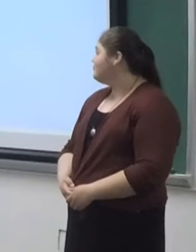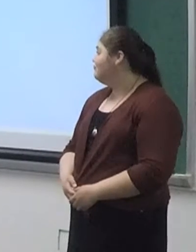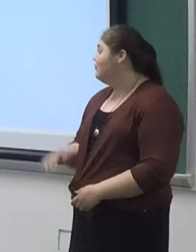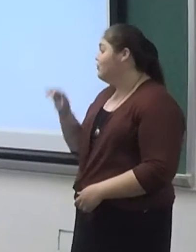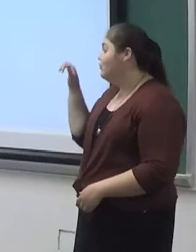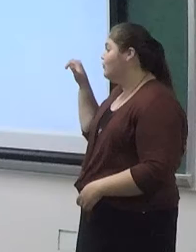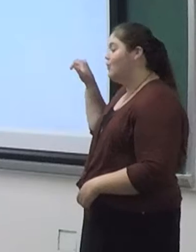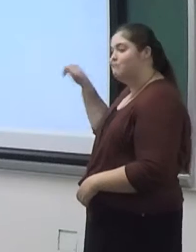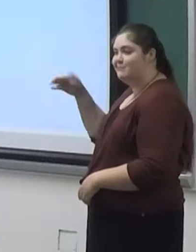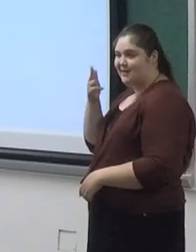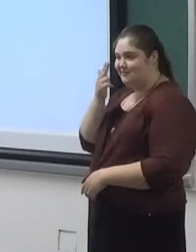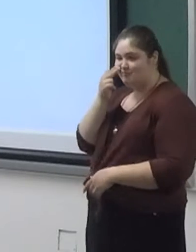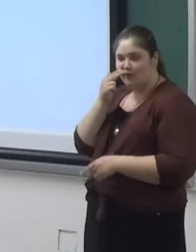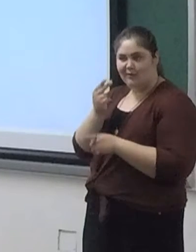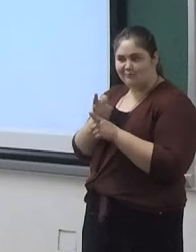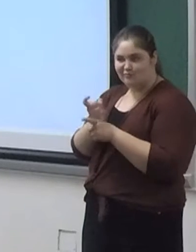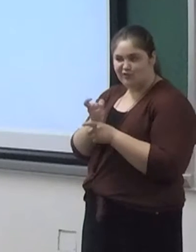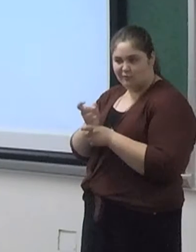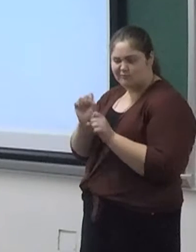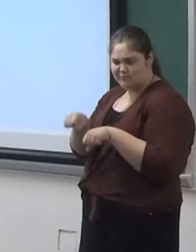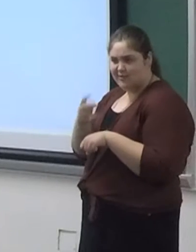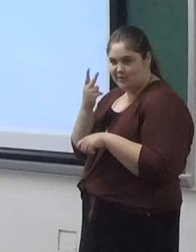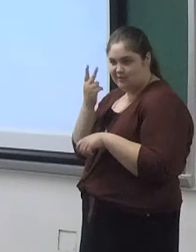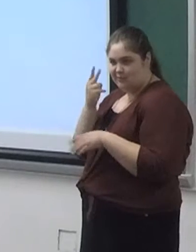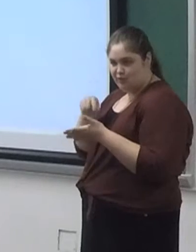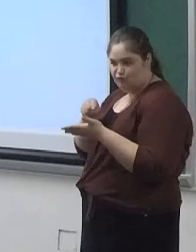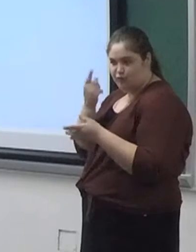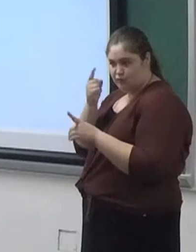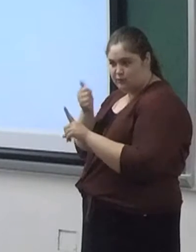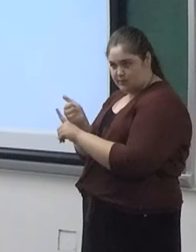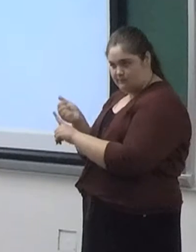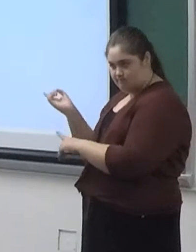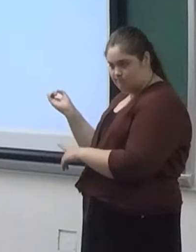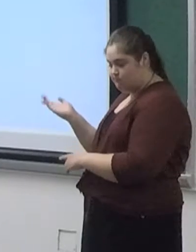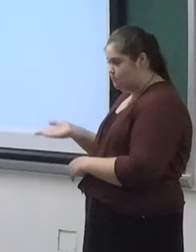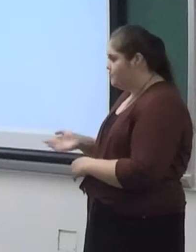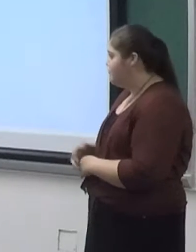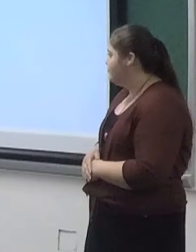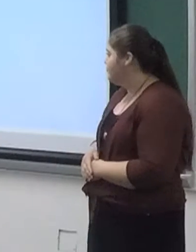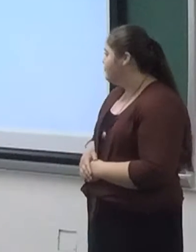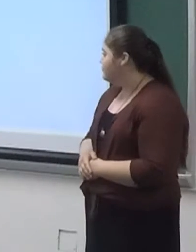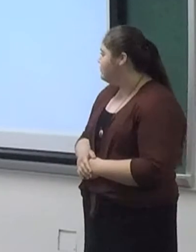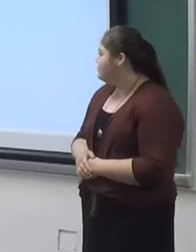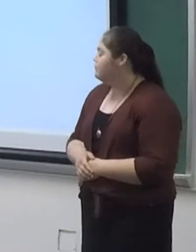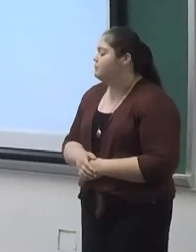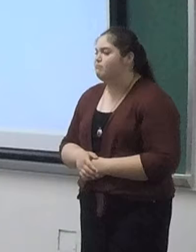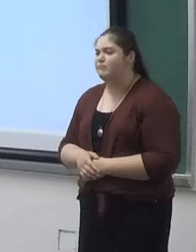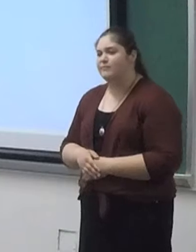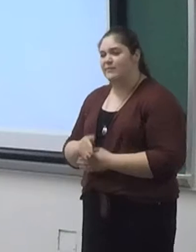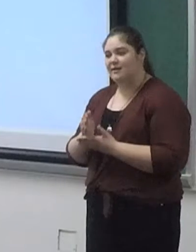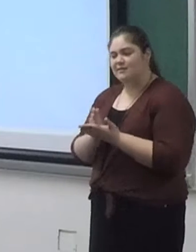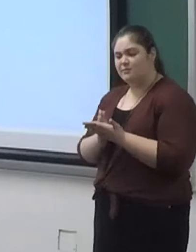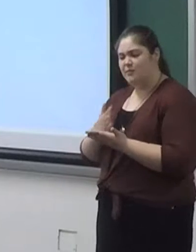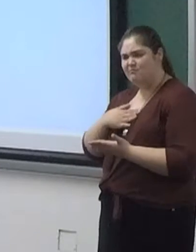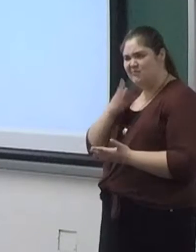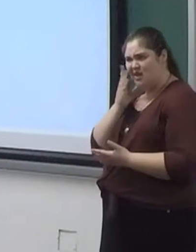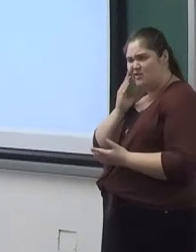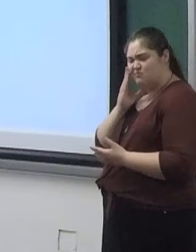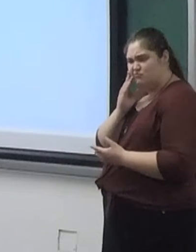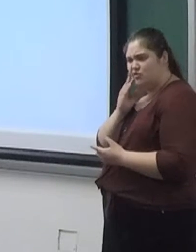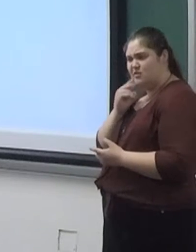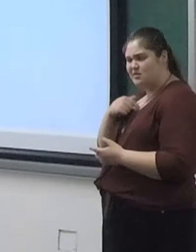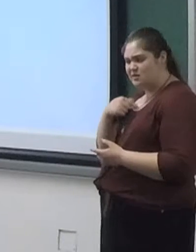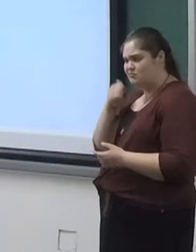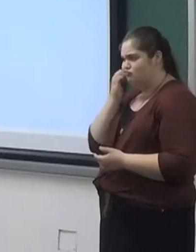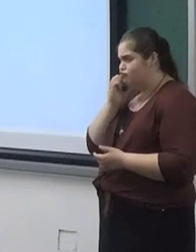This is just a funny joke. You guys can read it if you want. But it's kind of some of the stuff that I face on a daily basis,